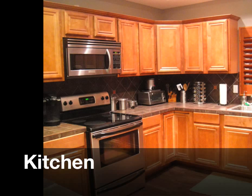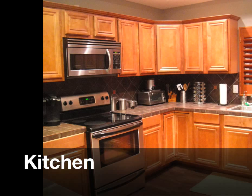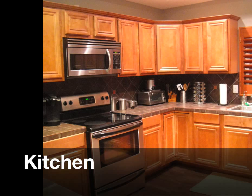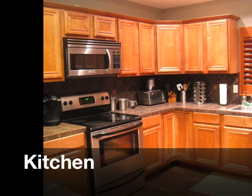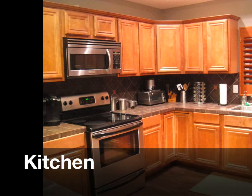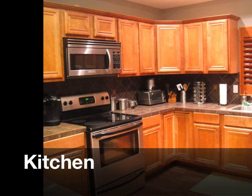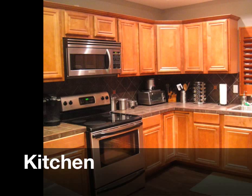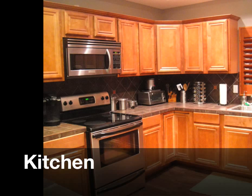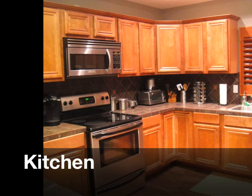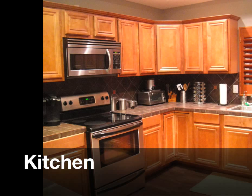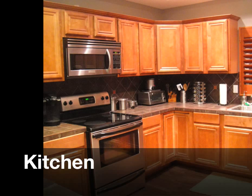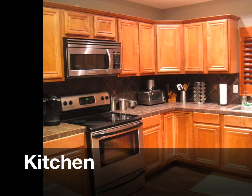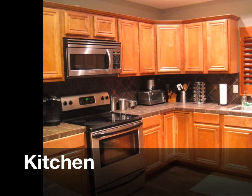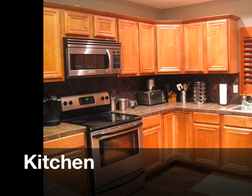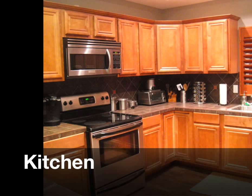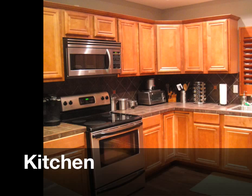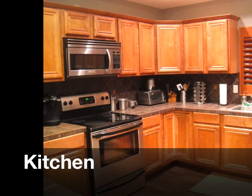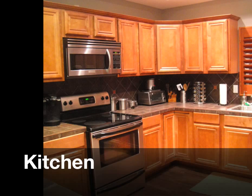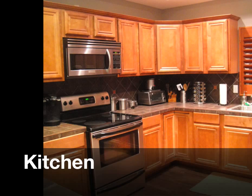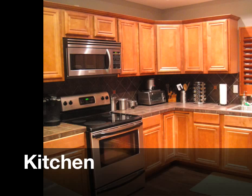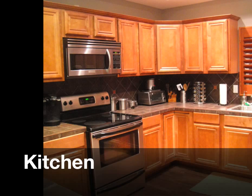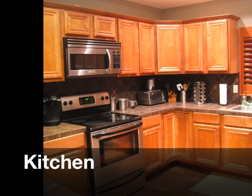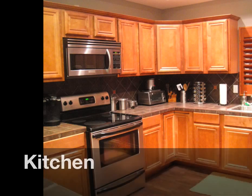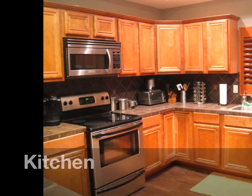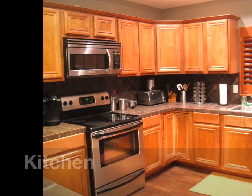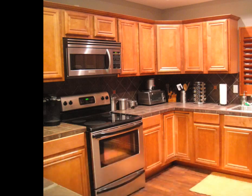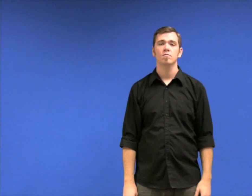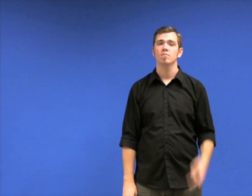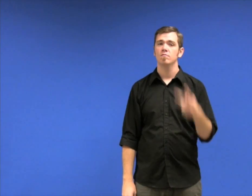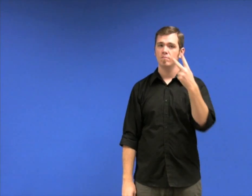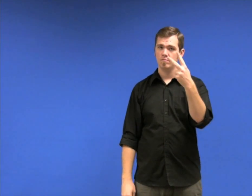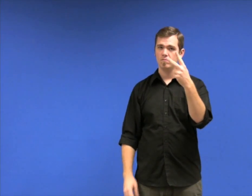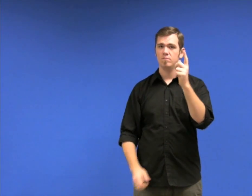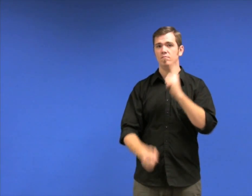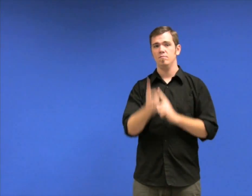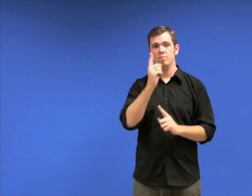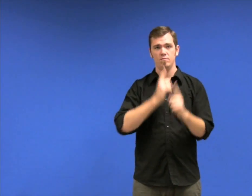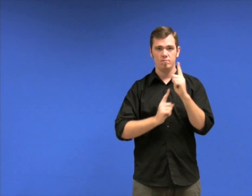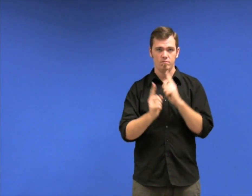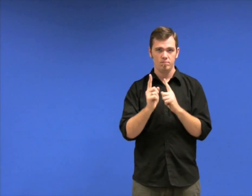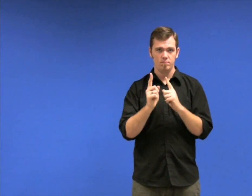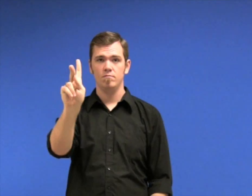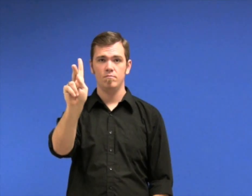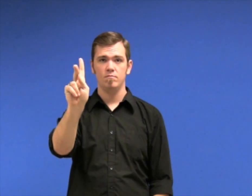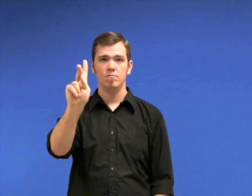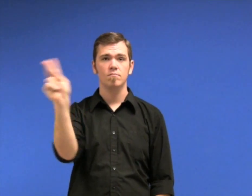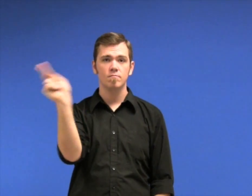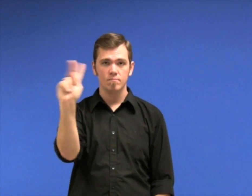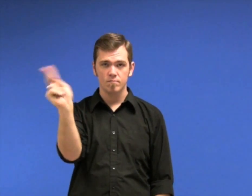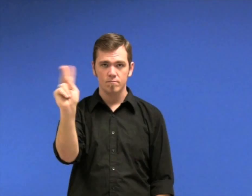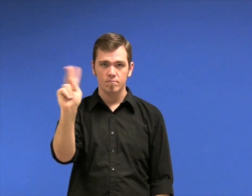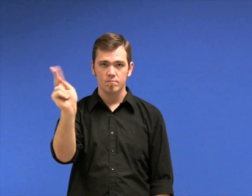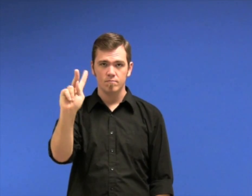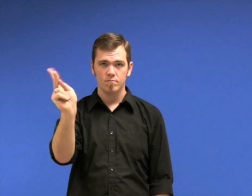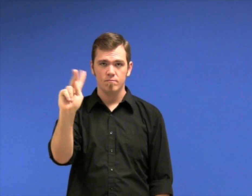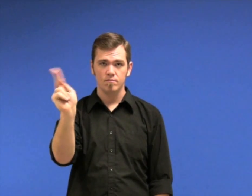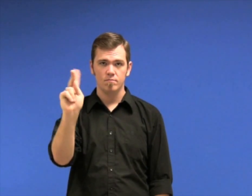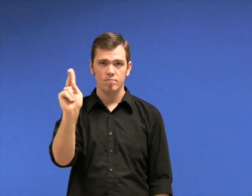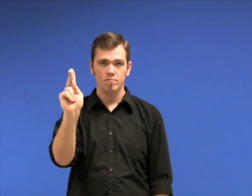kitchen. Kitchen. There's 2 signs for kitchen. There is kitchen, just wiggling a K hand back